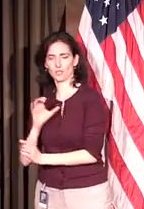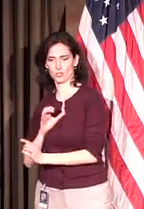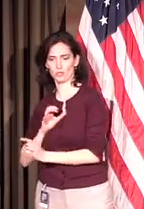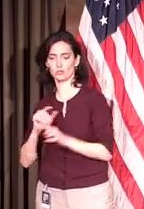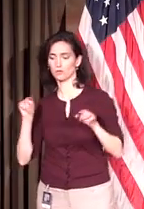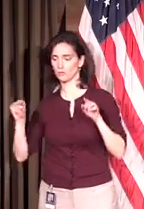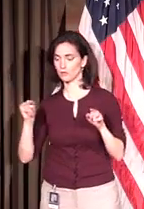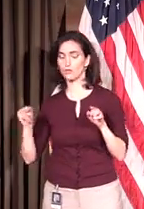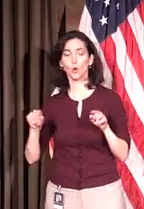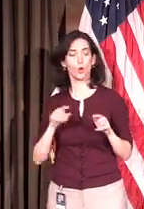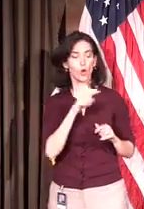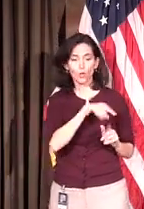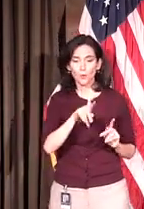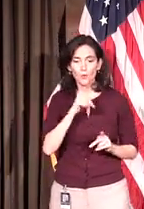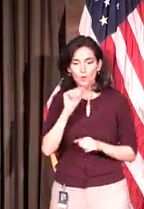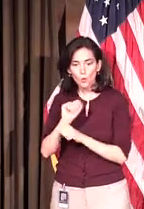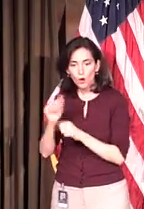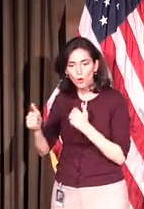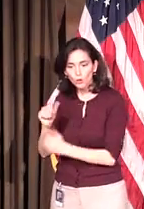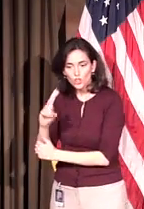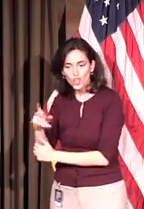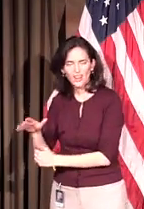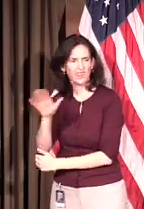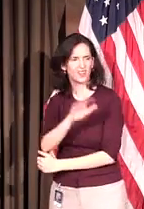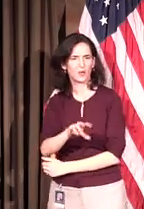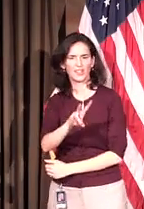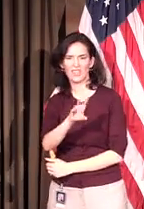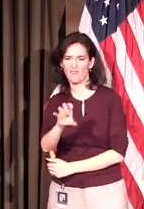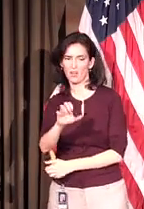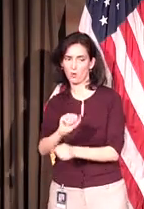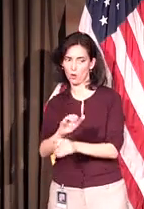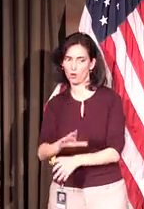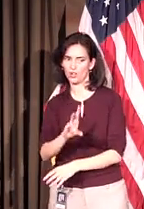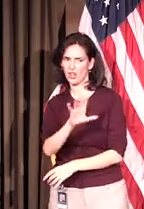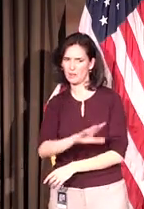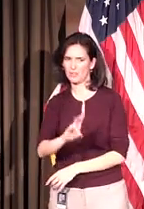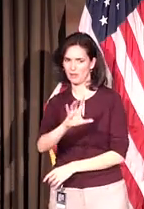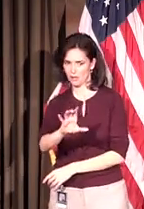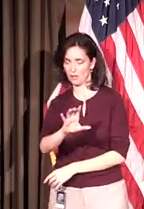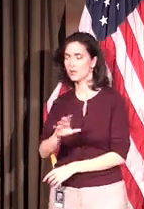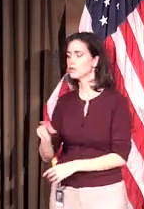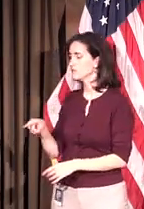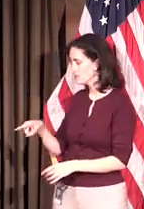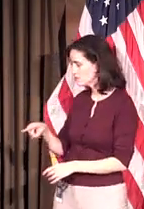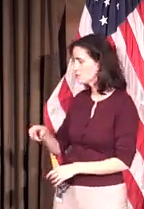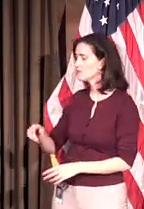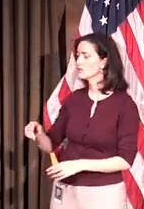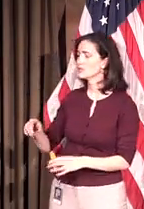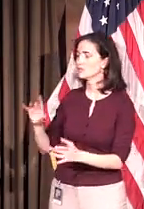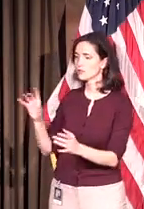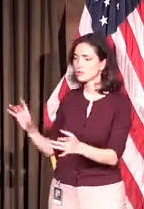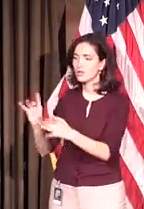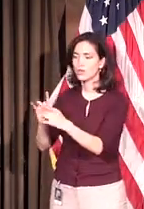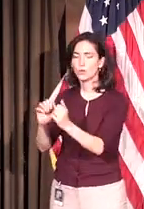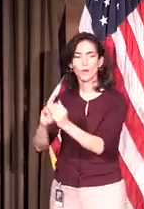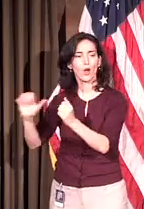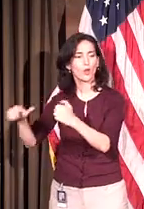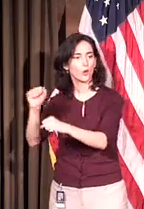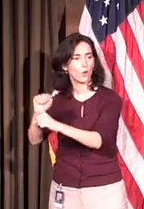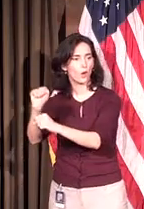those individuals, because there was about 700 employees in all, as many of those individuals with other